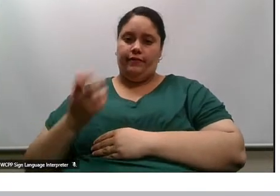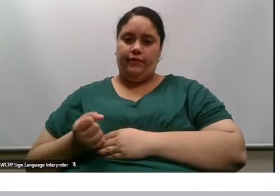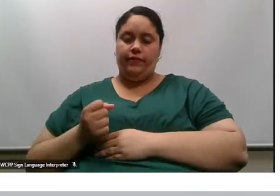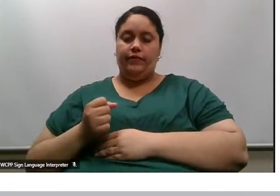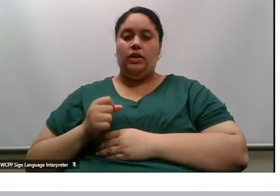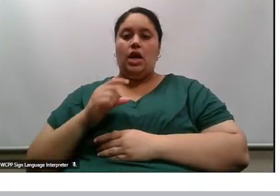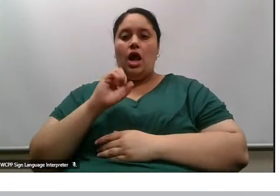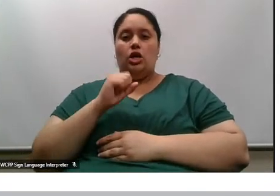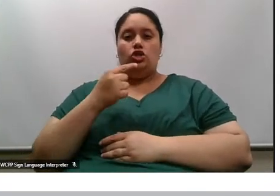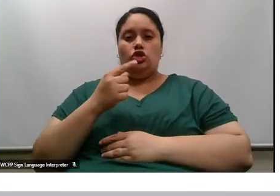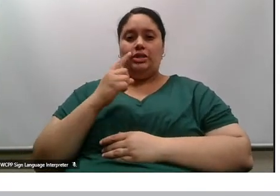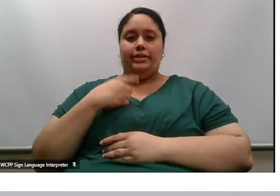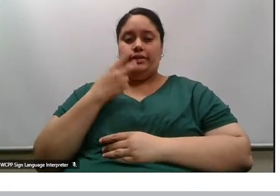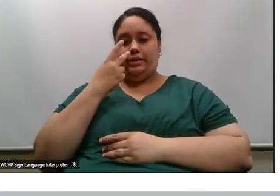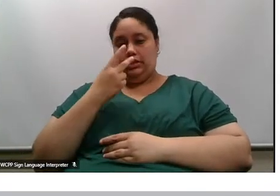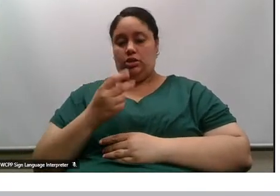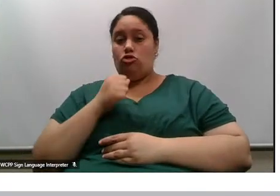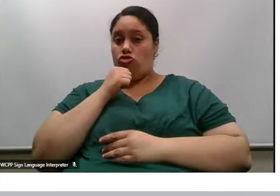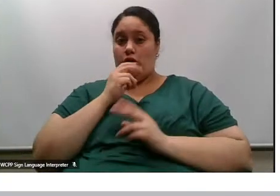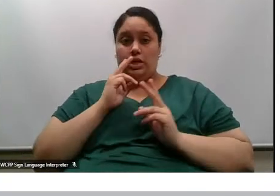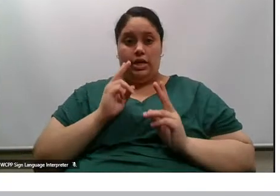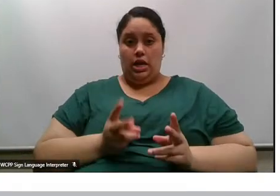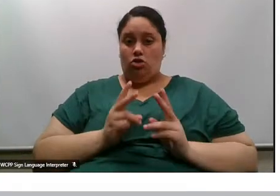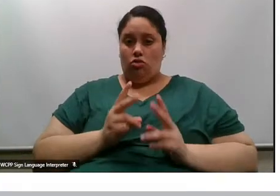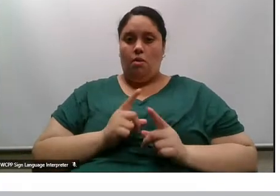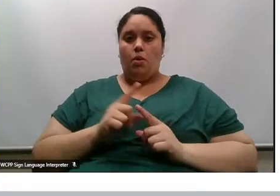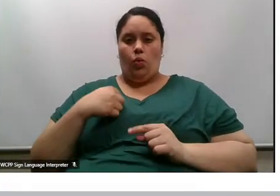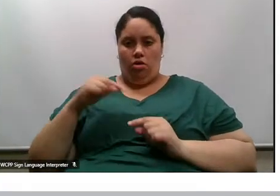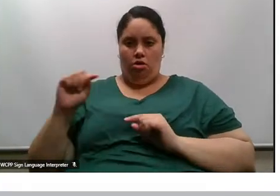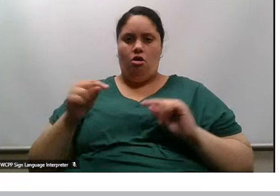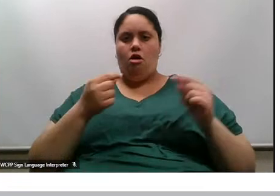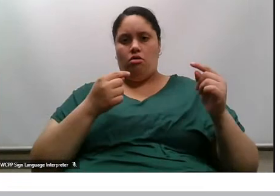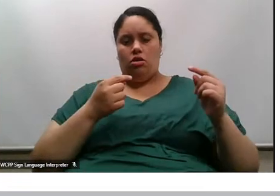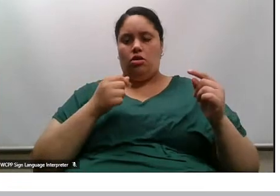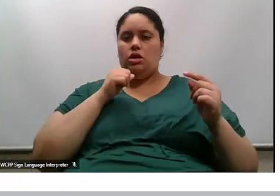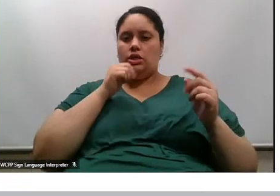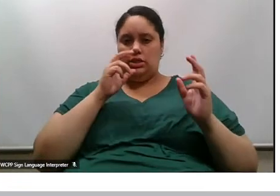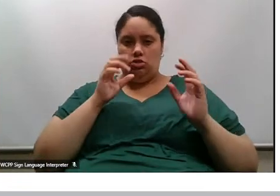did deem it as irregular. We argued that it was irregular.